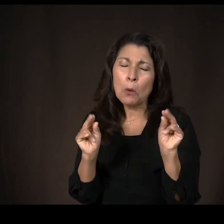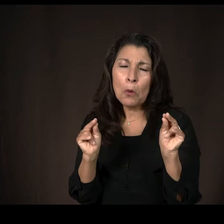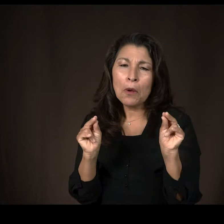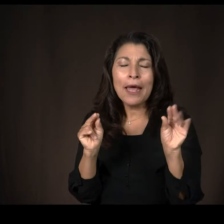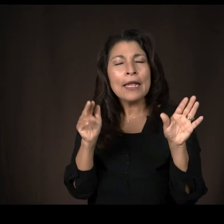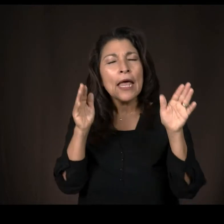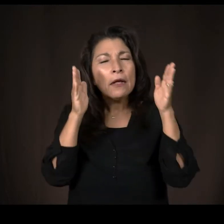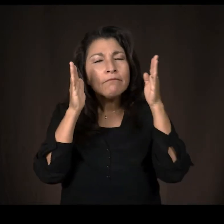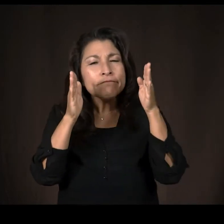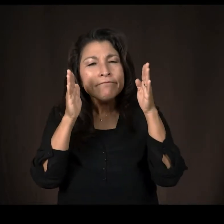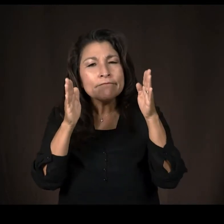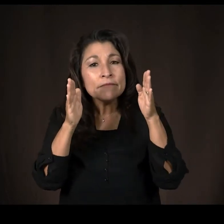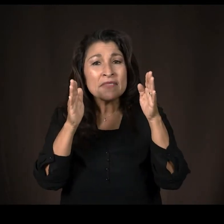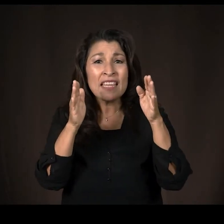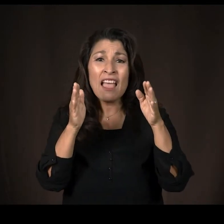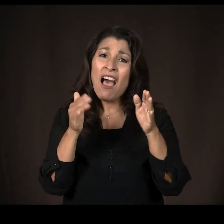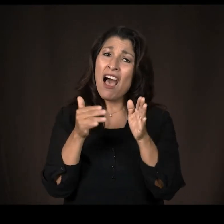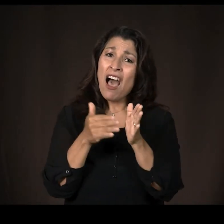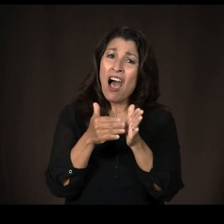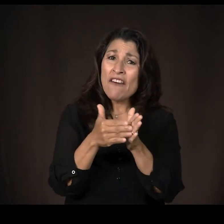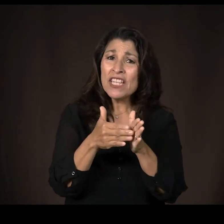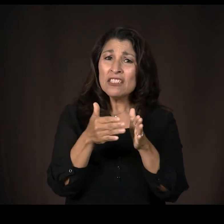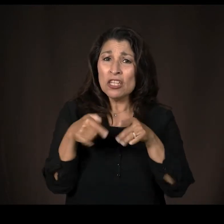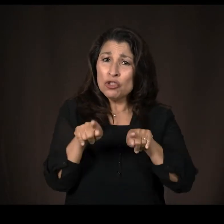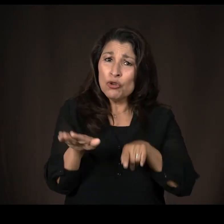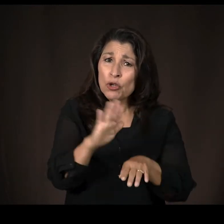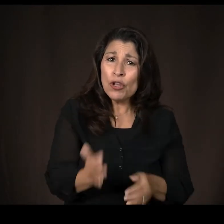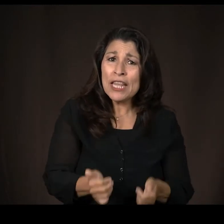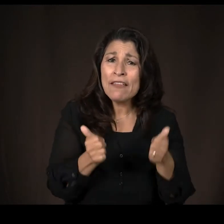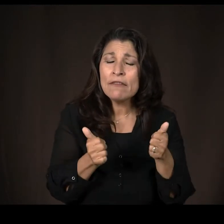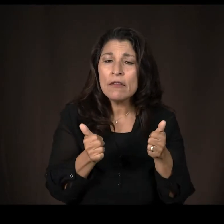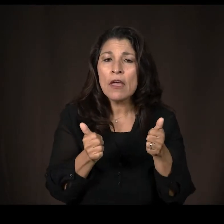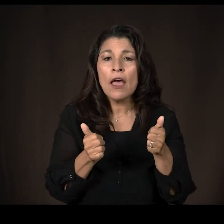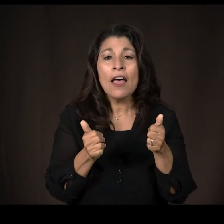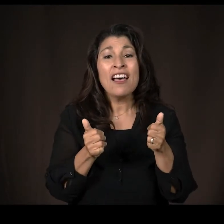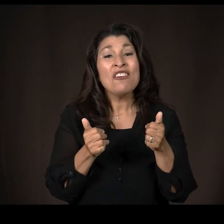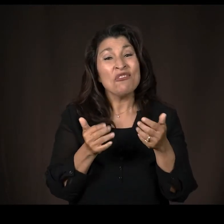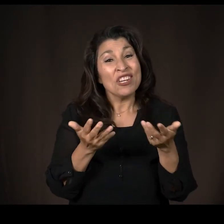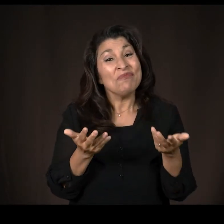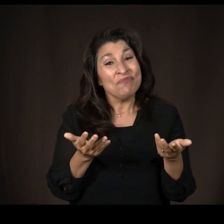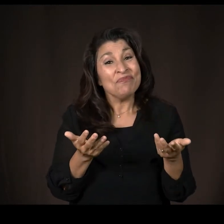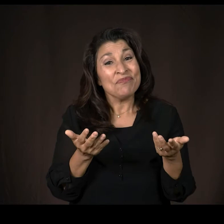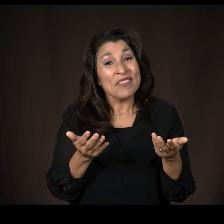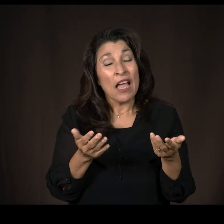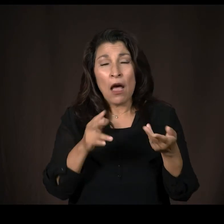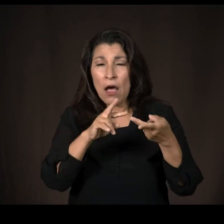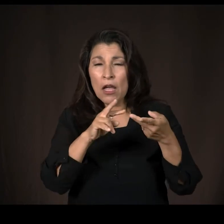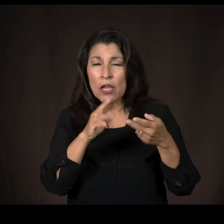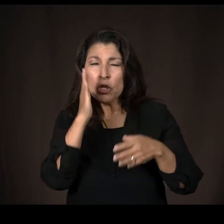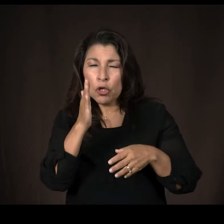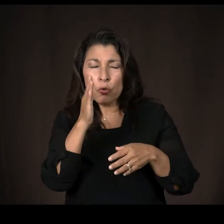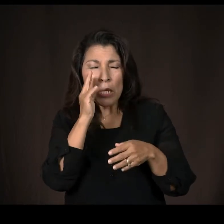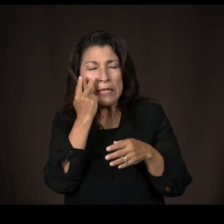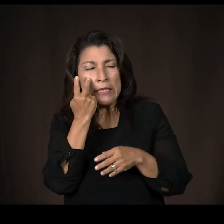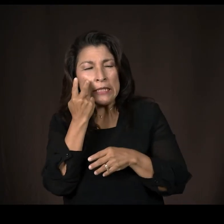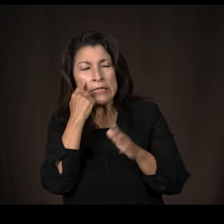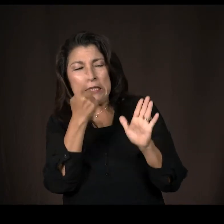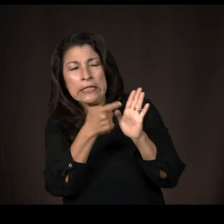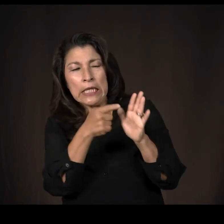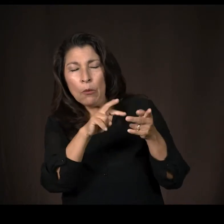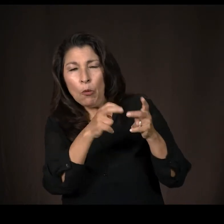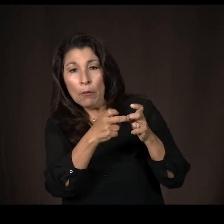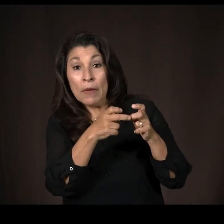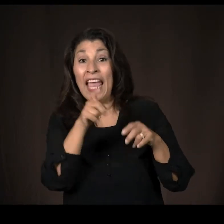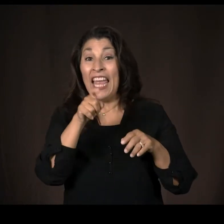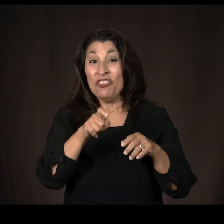Now listen, there are going to be many times in your life where you're going to see a problem, and you're going to have to